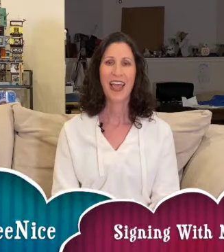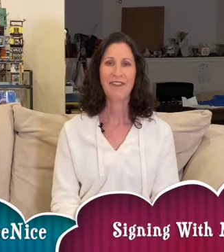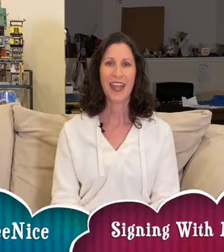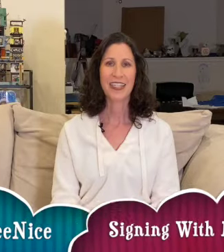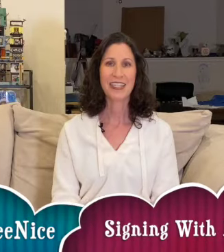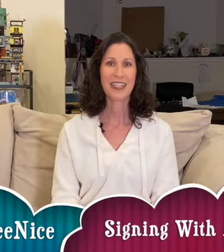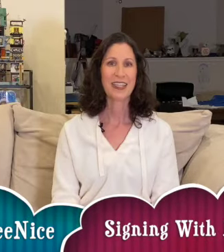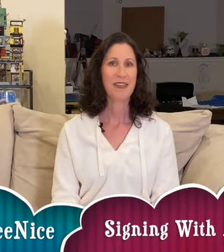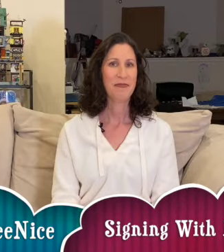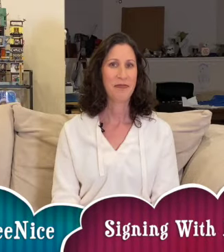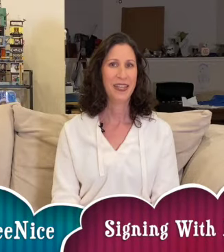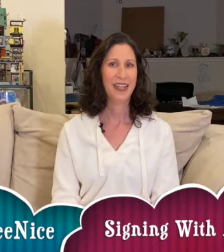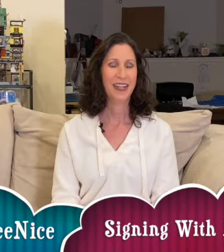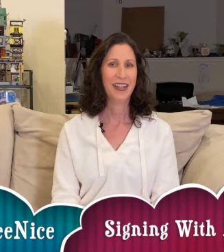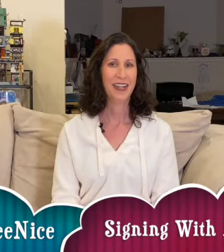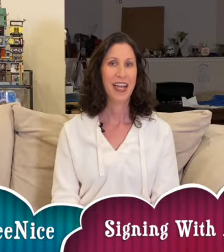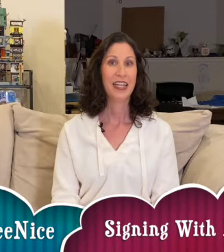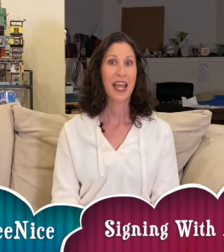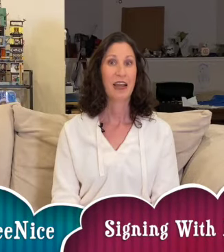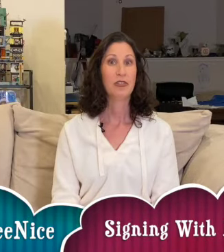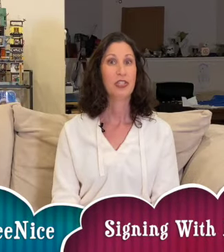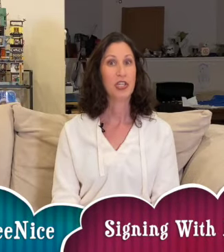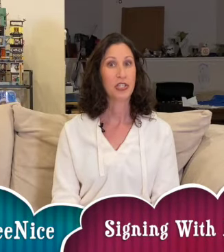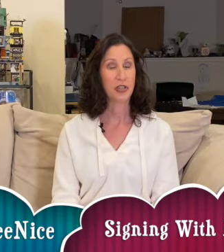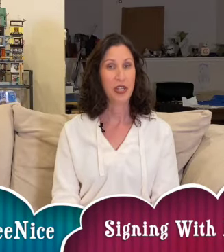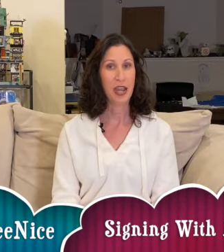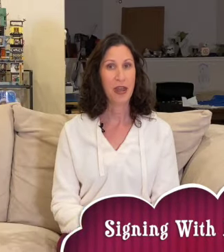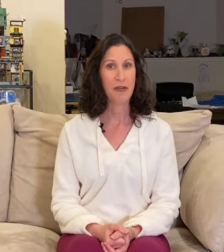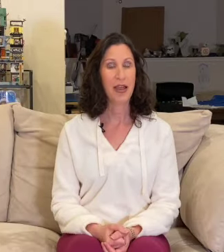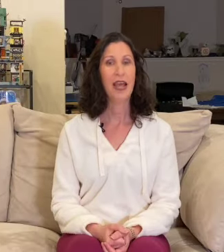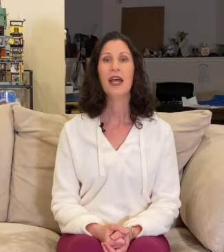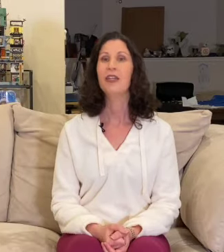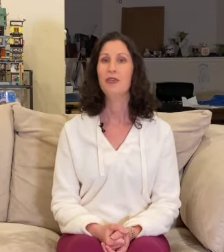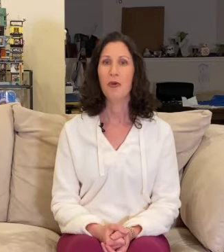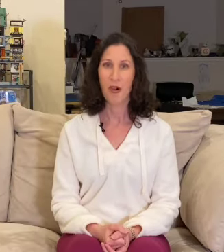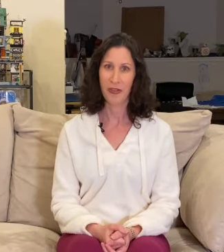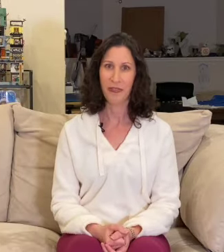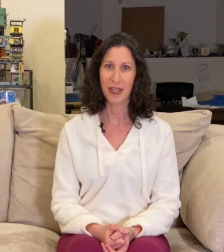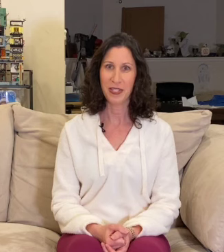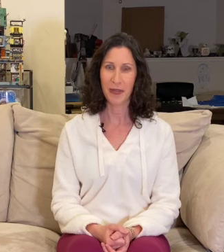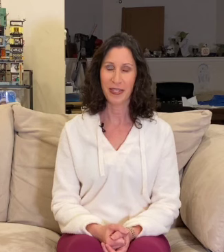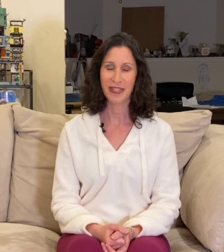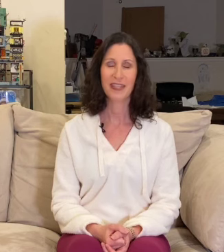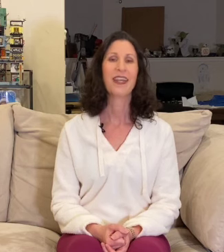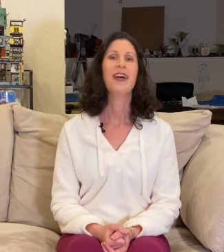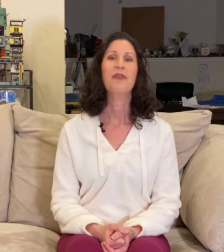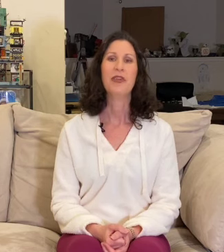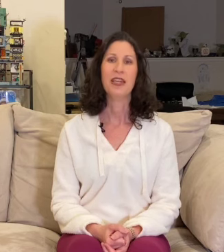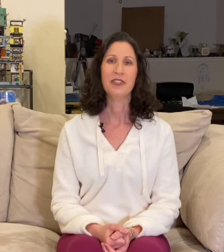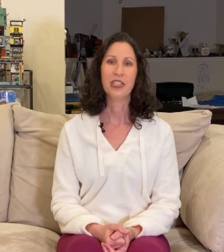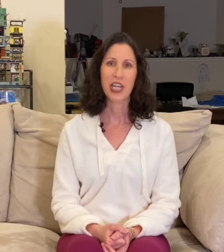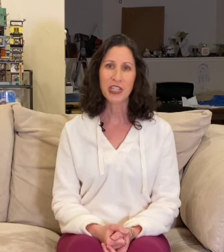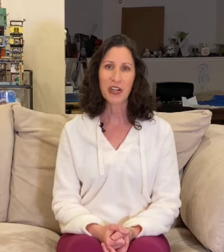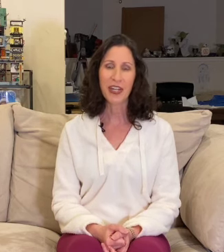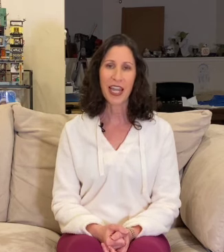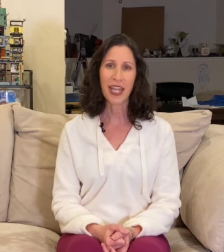Hi friends, Mimi here. Now, just so you know, you are in the right space. We have just changed our